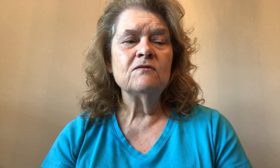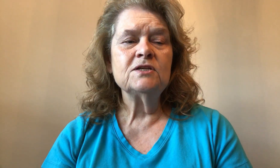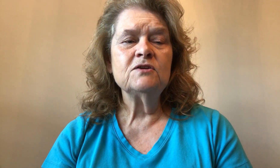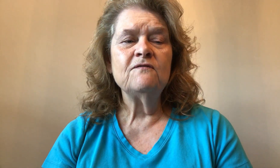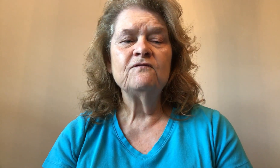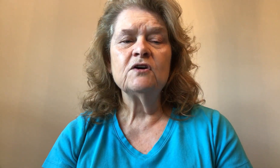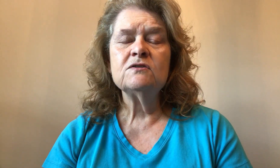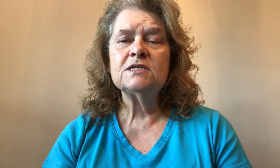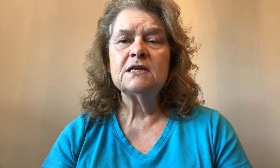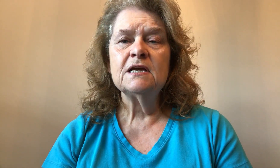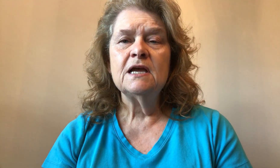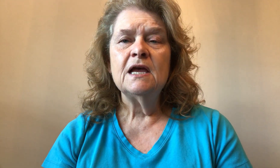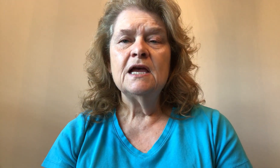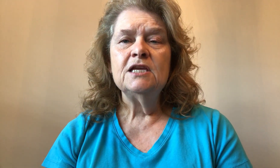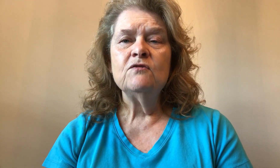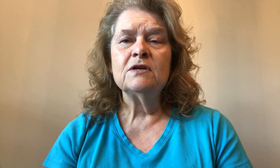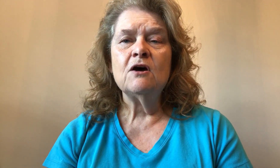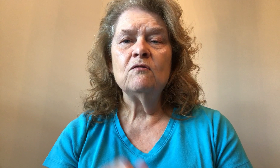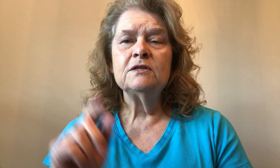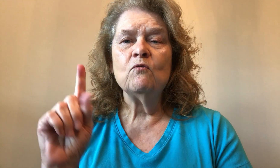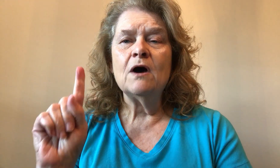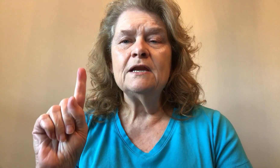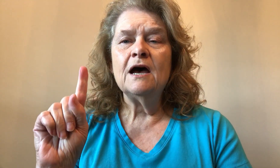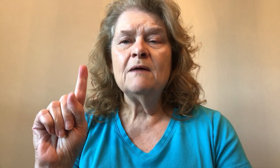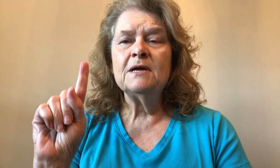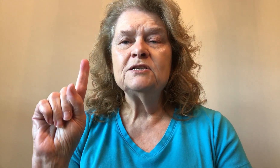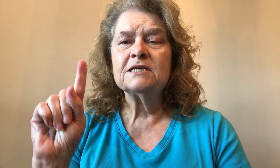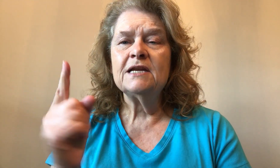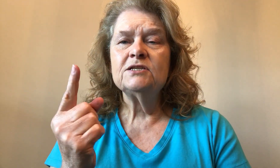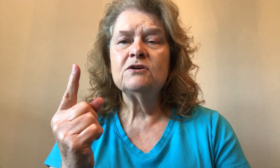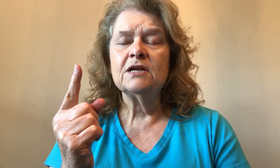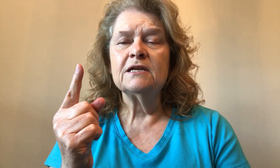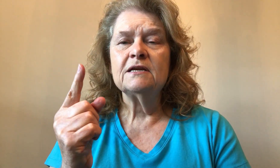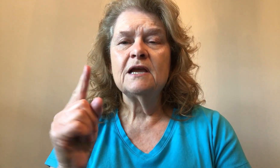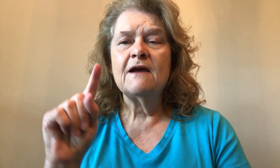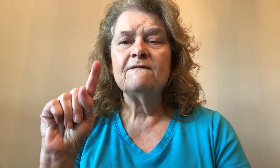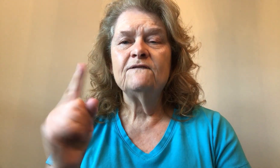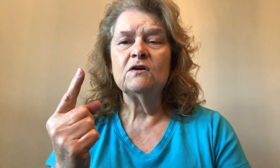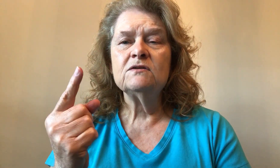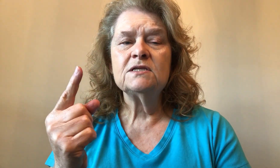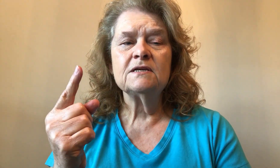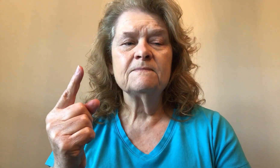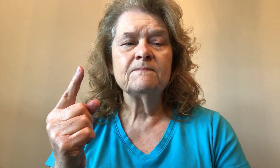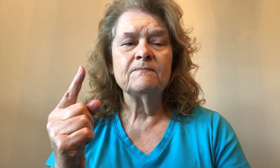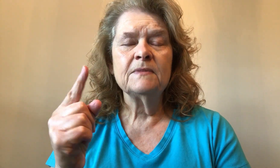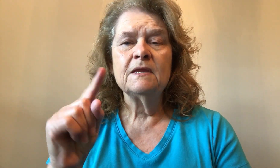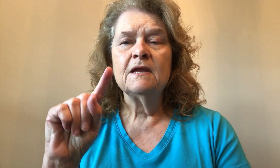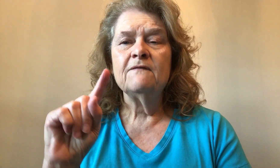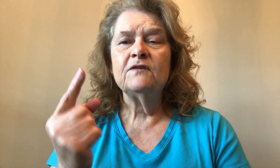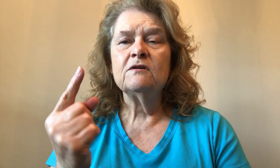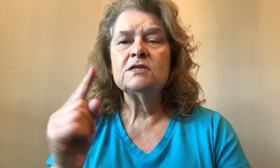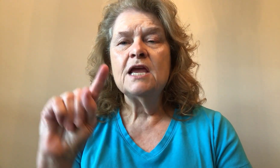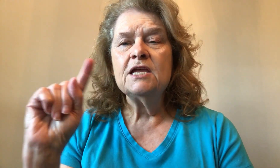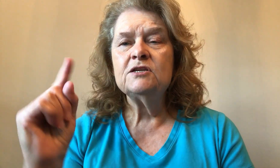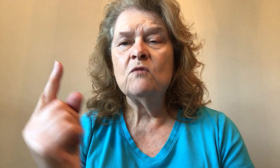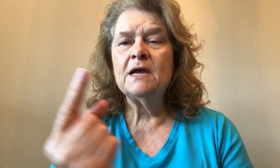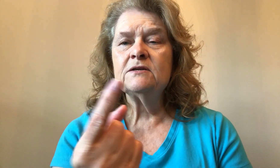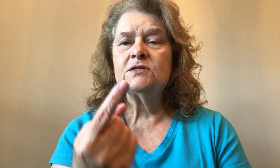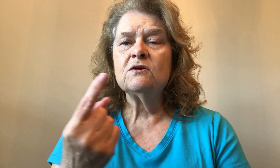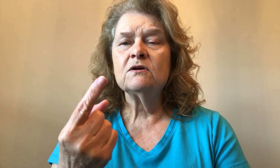do first, you would hold the one up and just kind of turn it. First, you don't make a circle